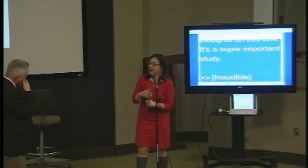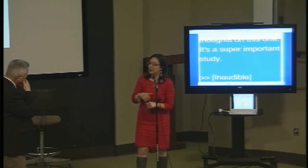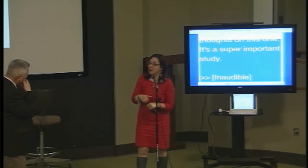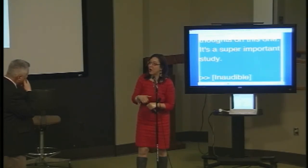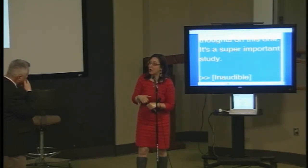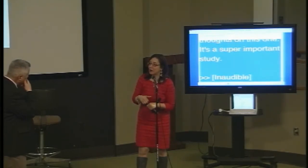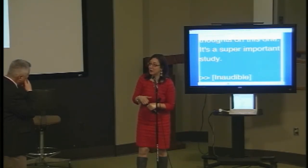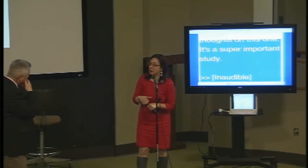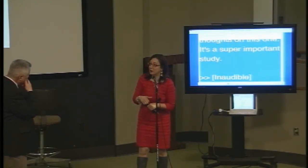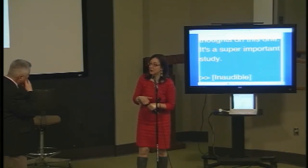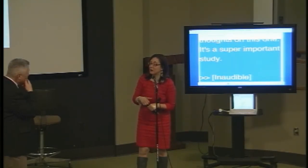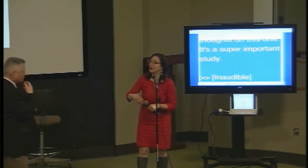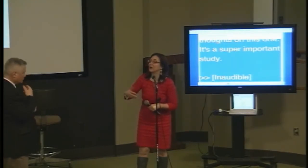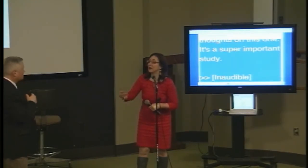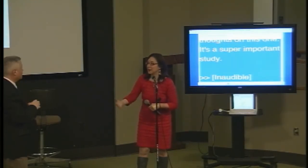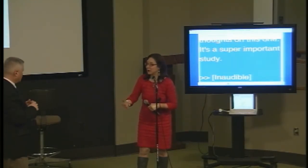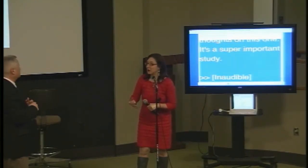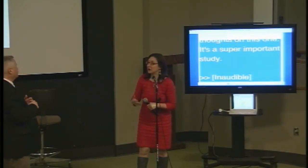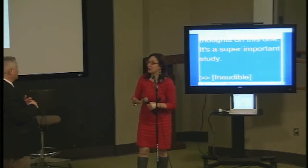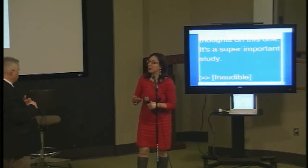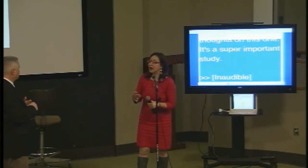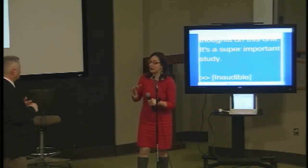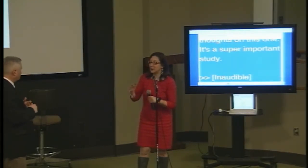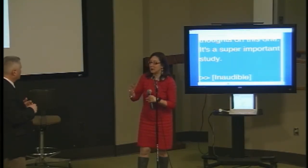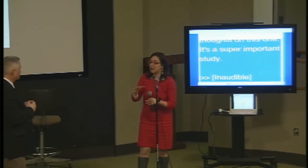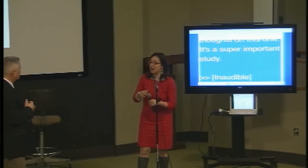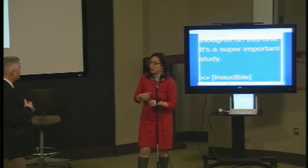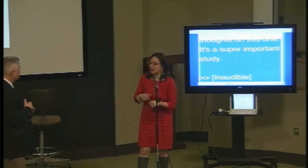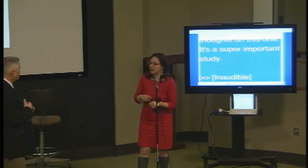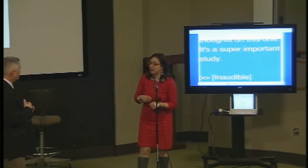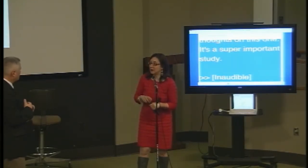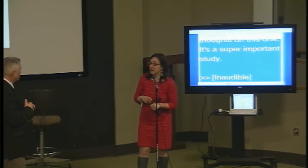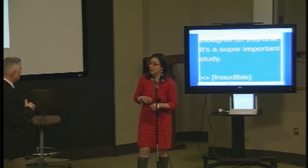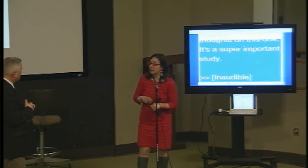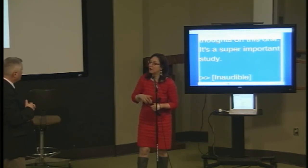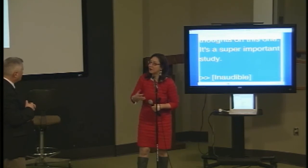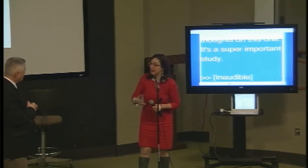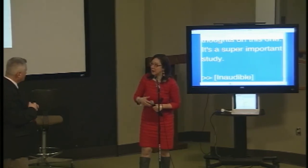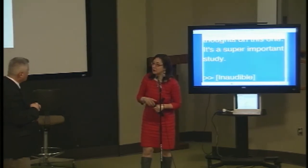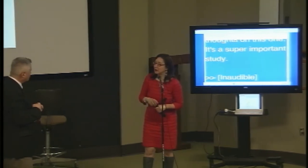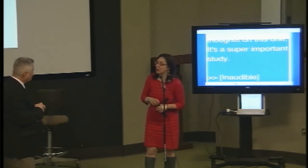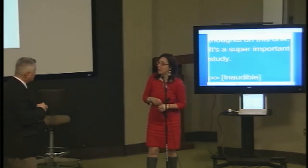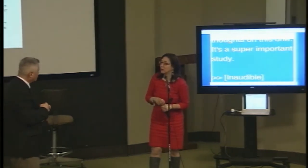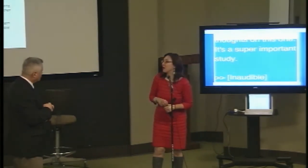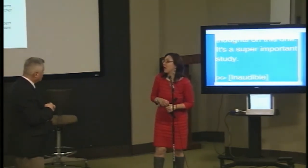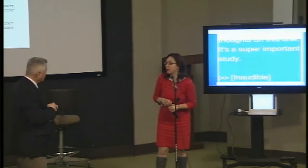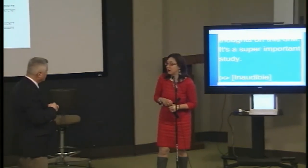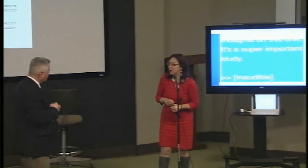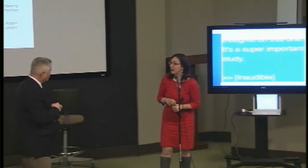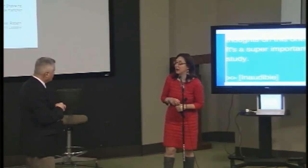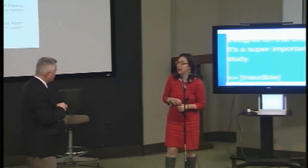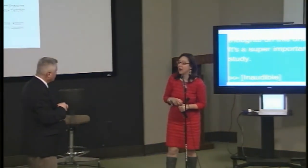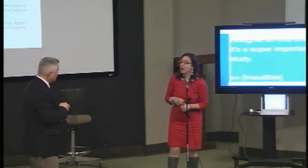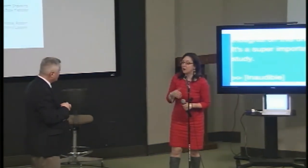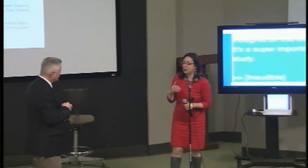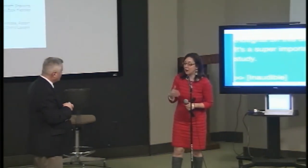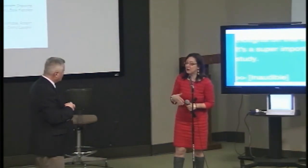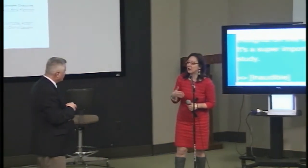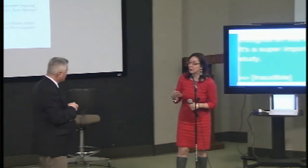powerful impact of early exposure versus late exposure. Some of that we can see in first language exposure, but also